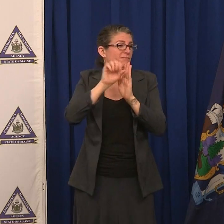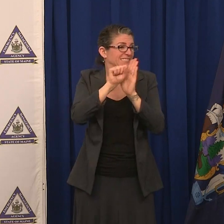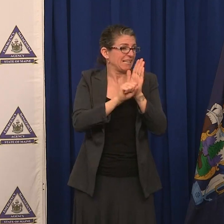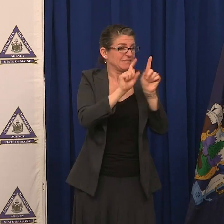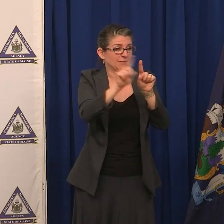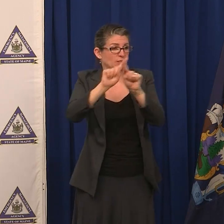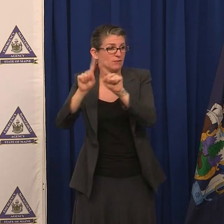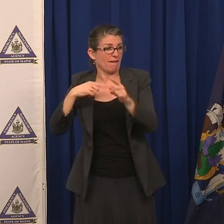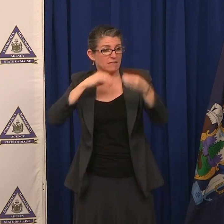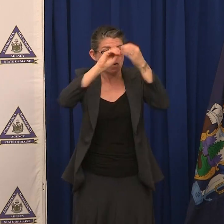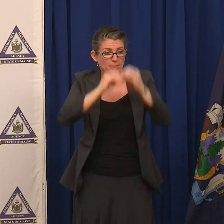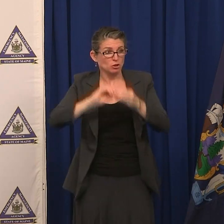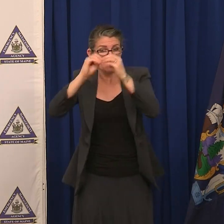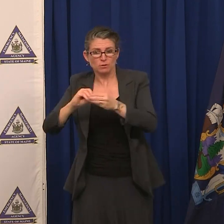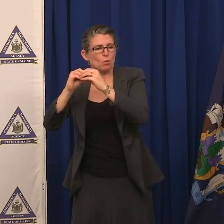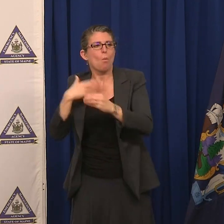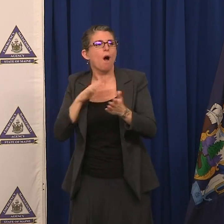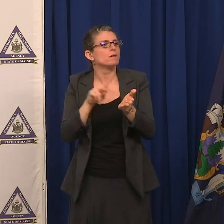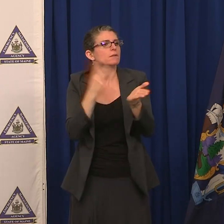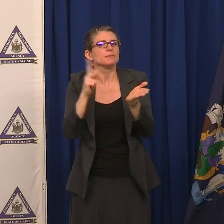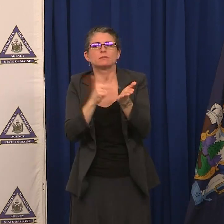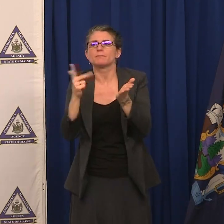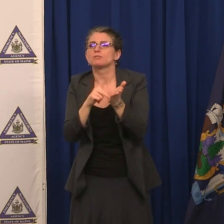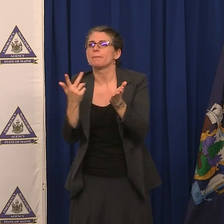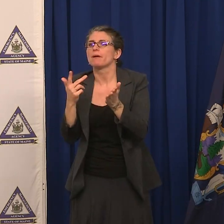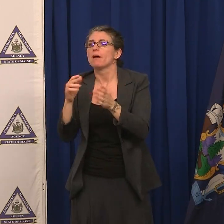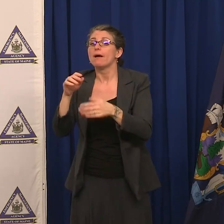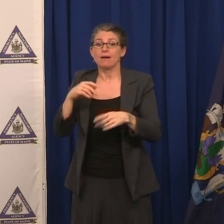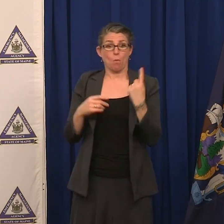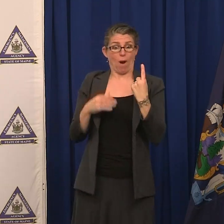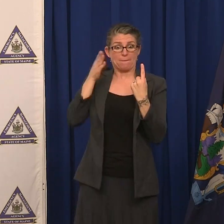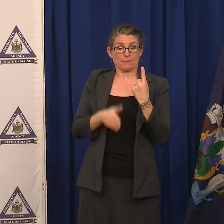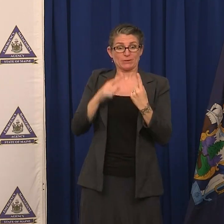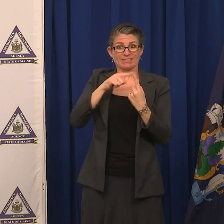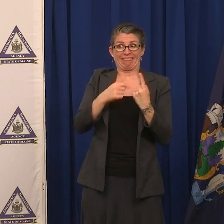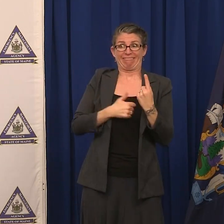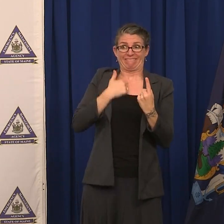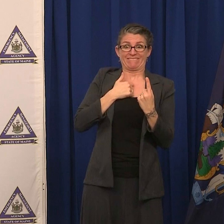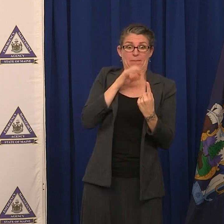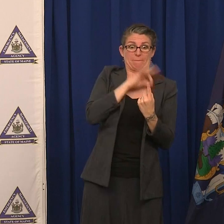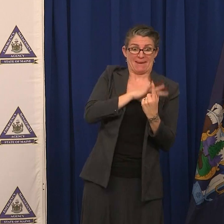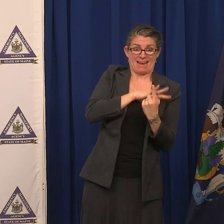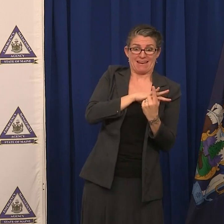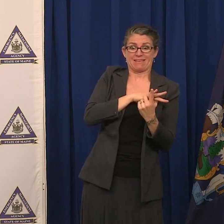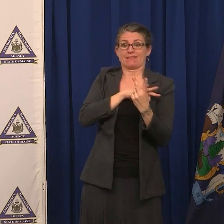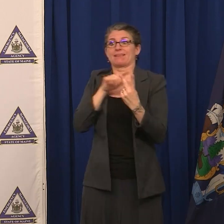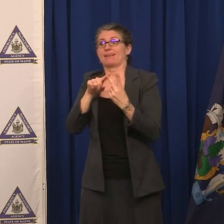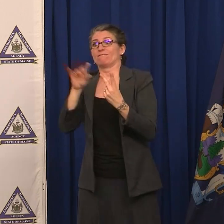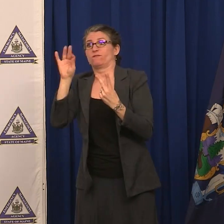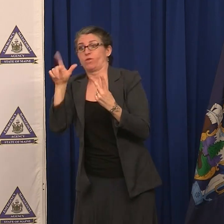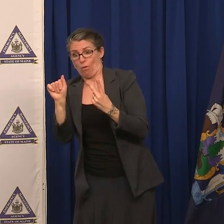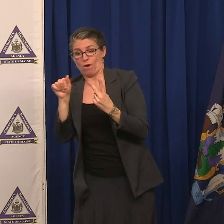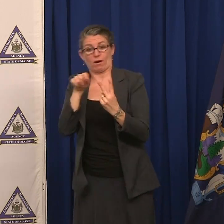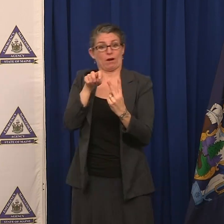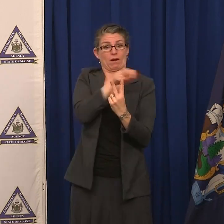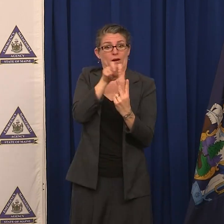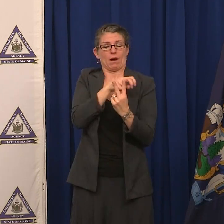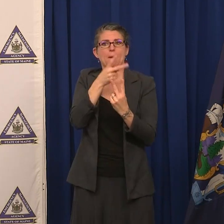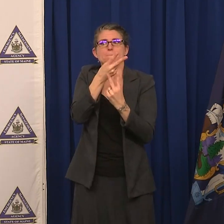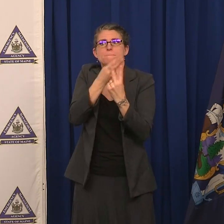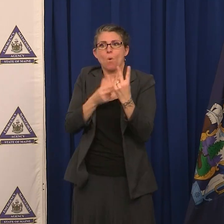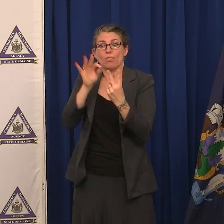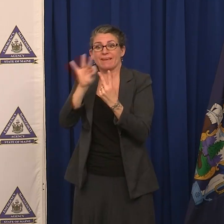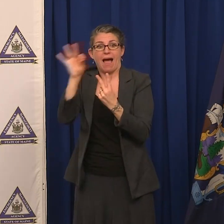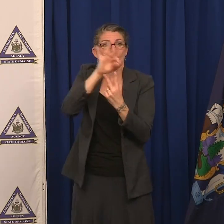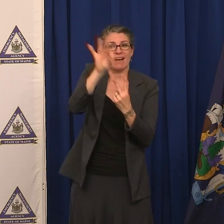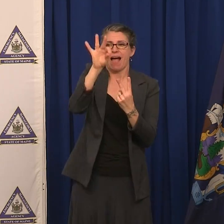disease, whether it's tuberculosis or COVID-19 or measles or name your infectious disease, is